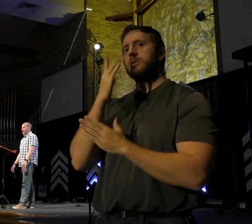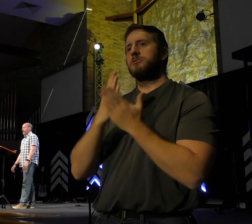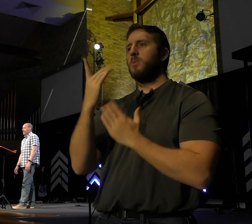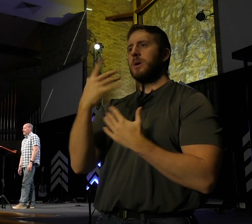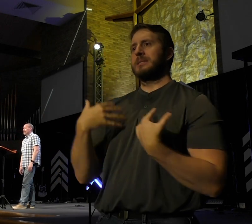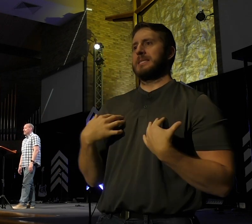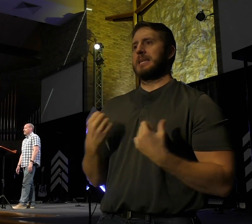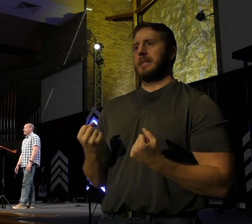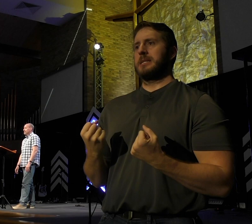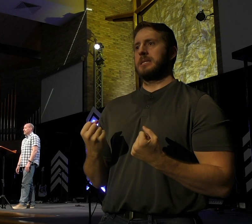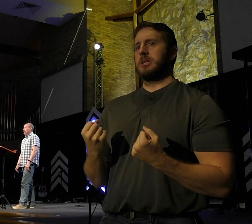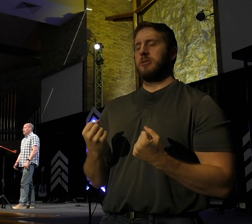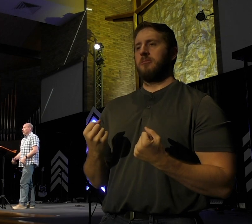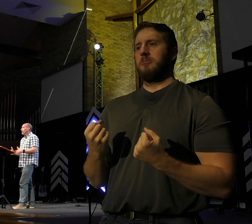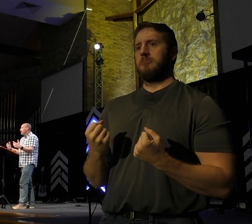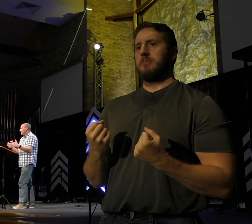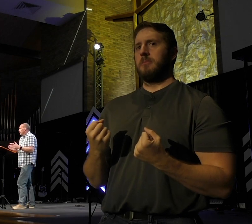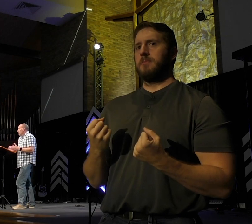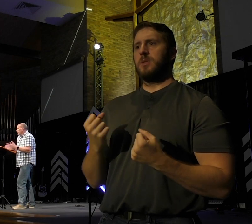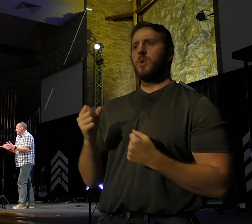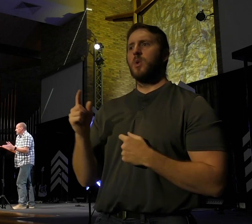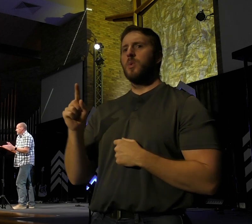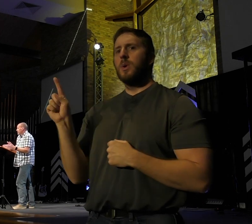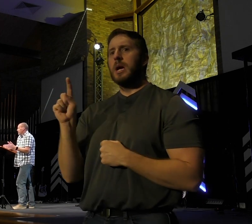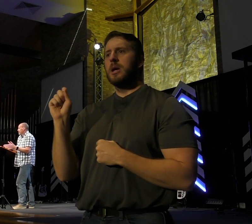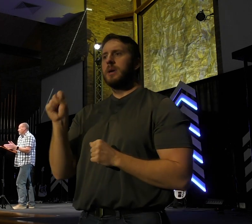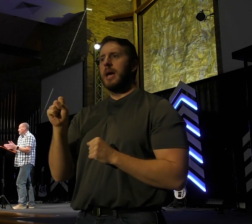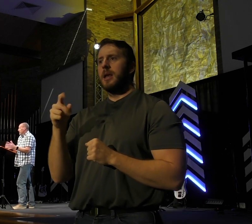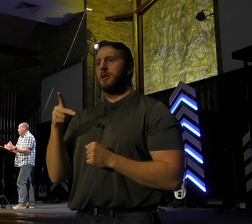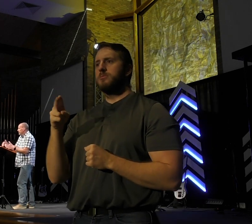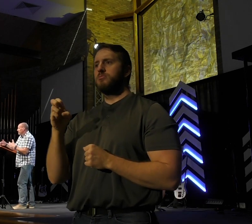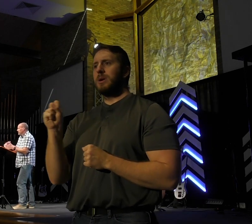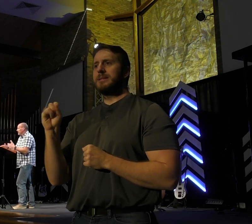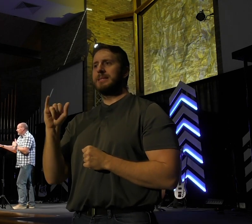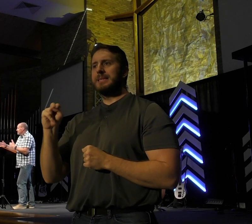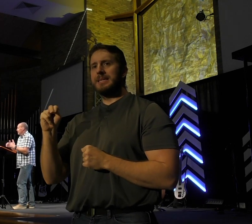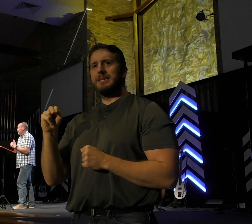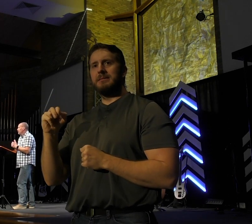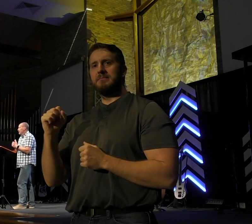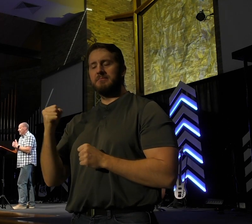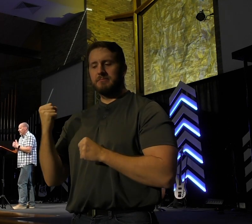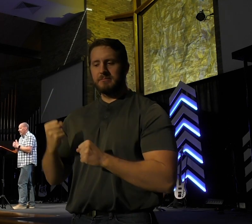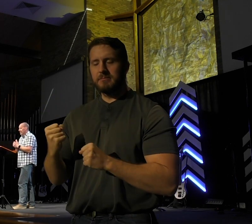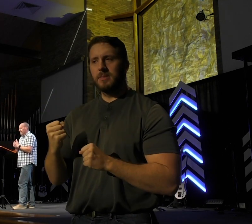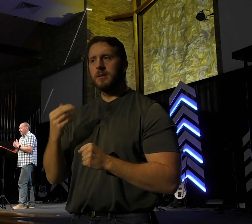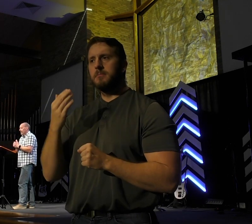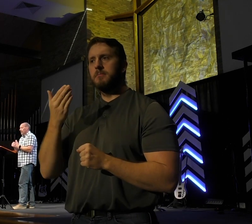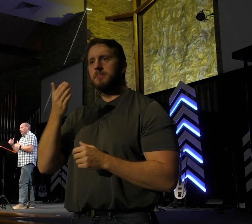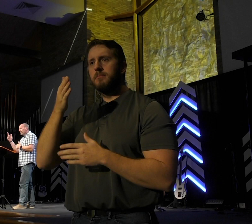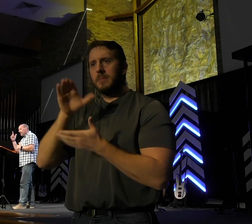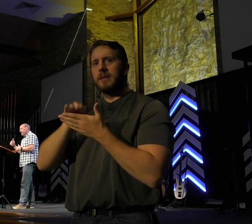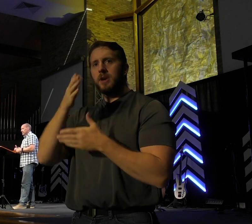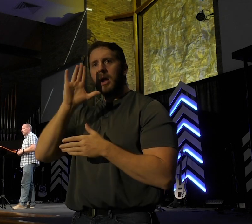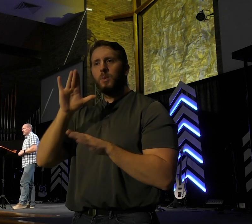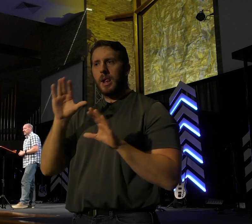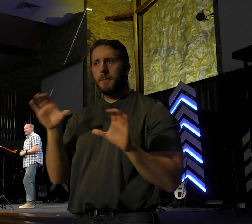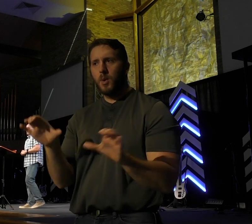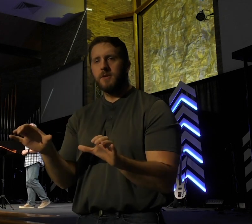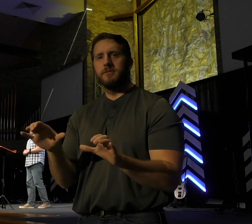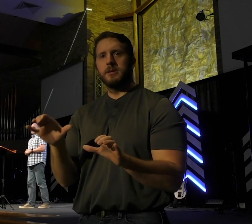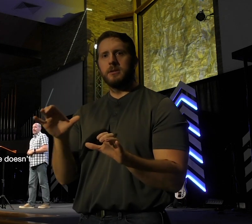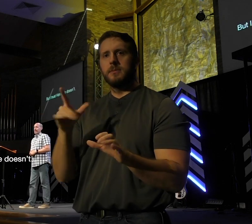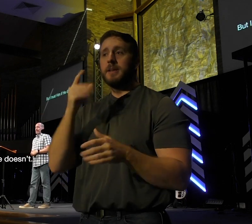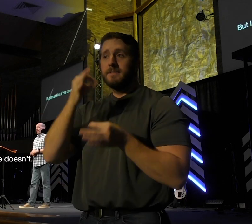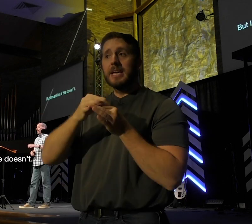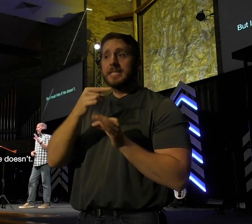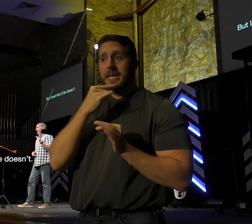healing. Where can you press in and believe that God is going to move? But faith also does say